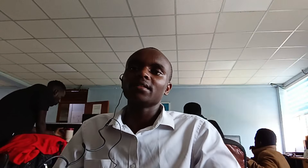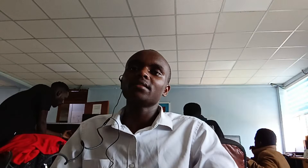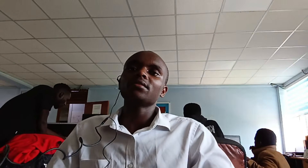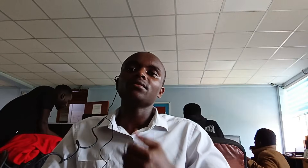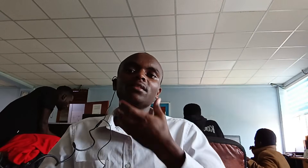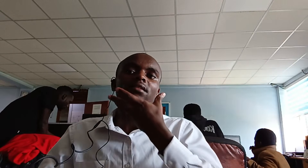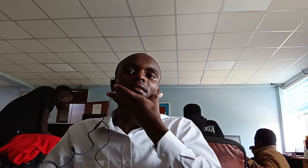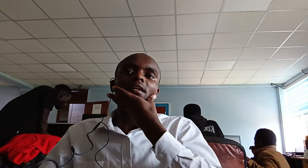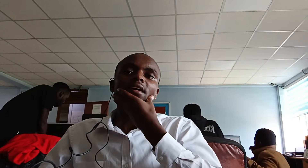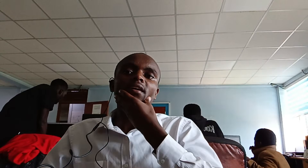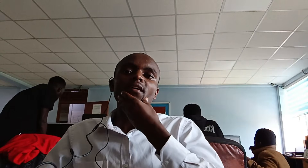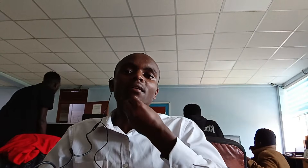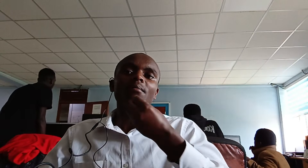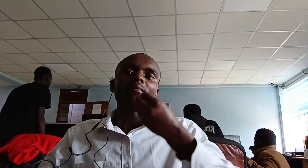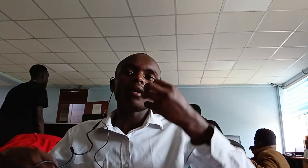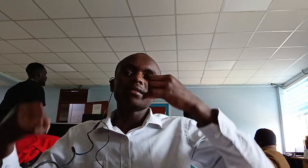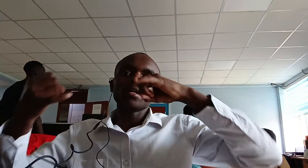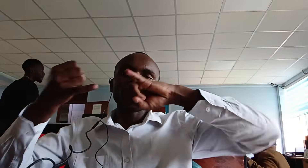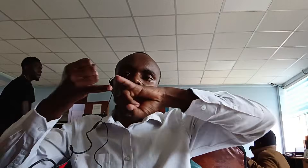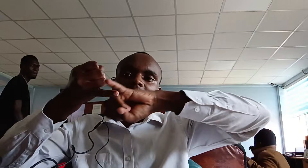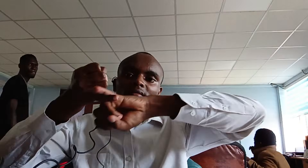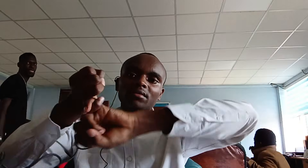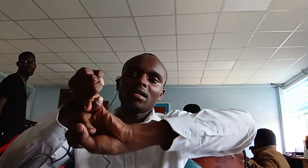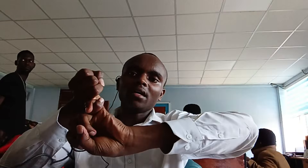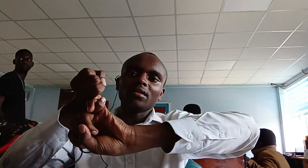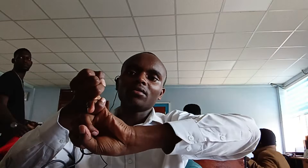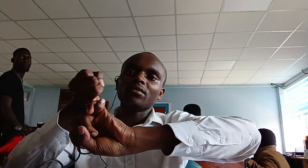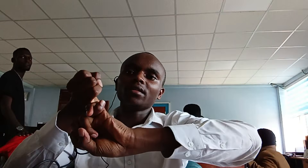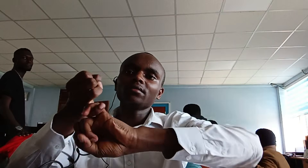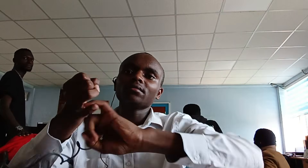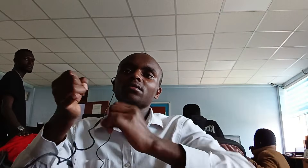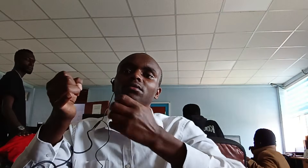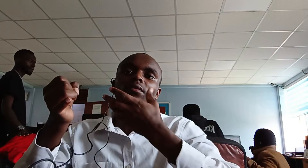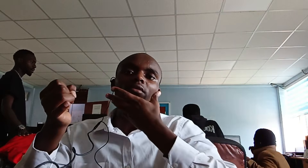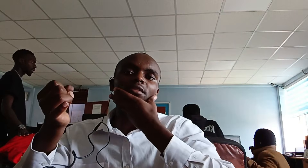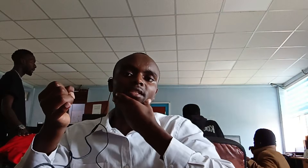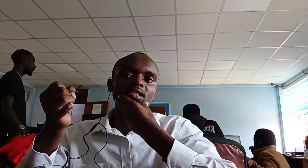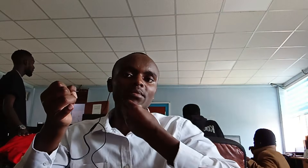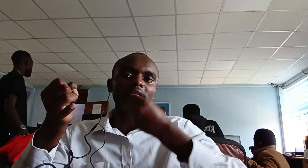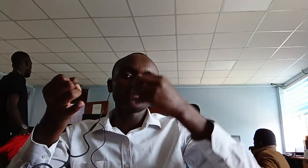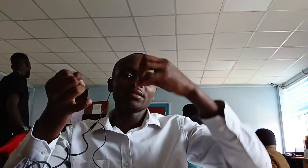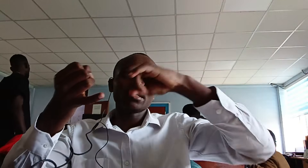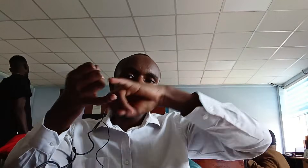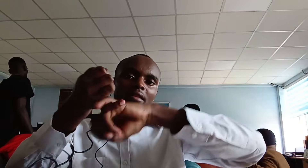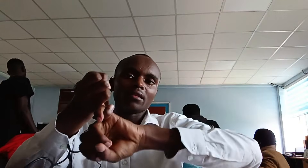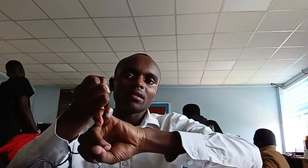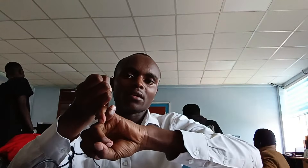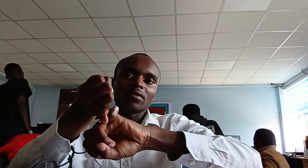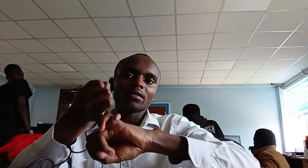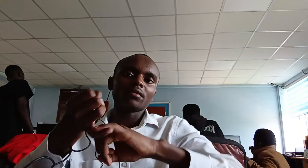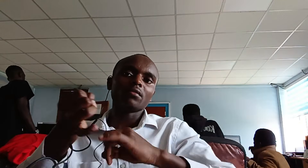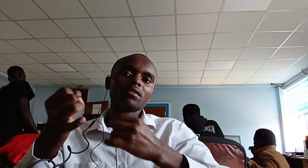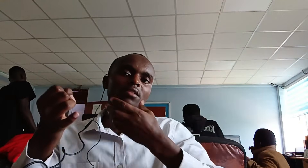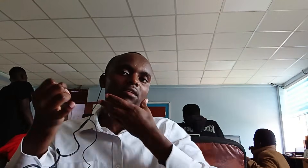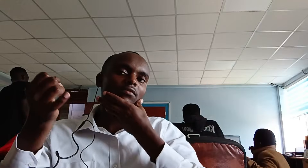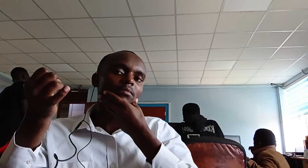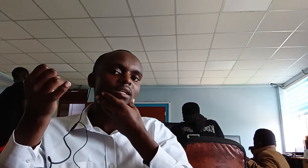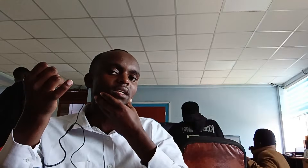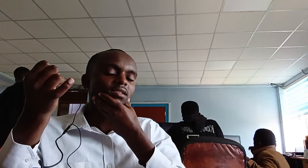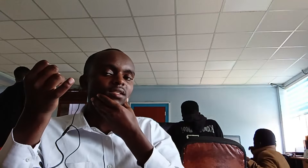so it's man and then an hour. So we'll use this man in an hour. Use the sign for man as the same